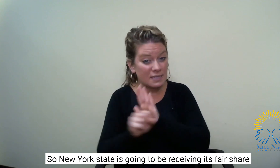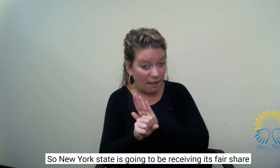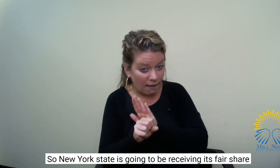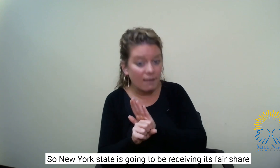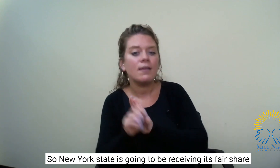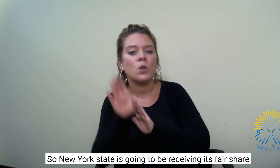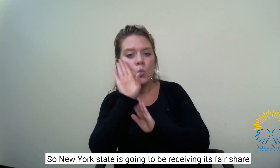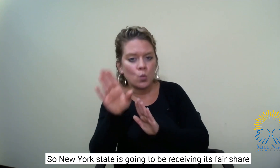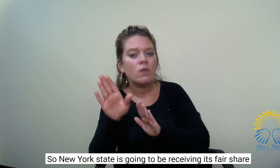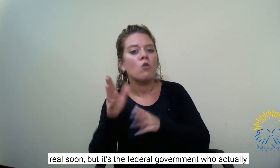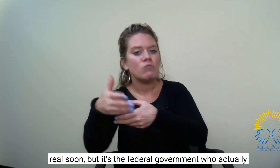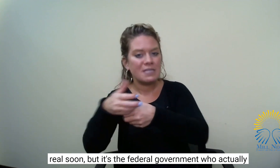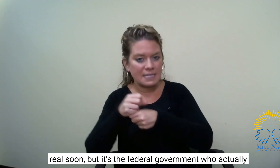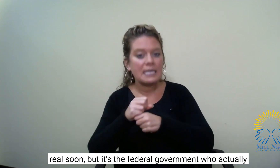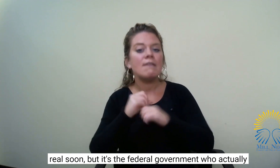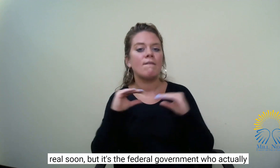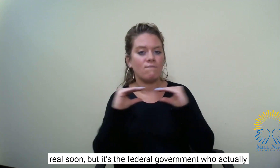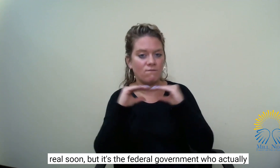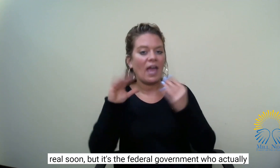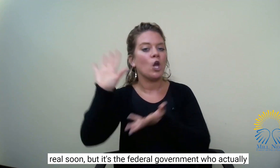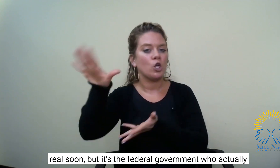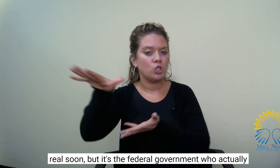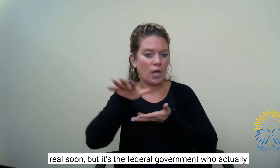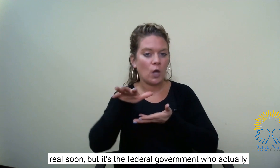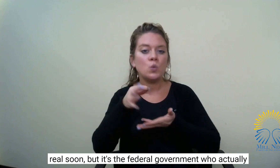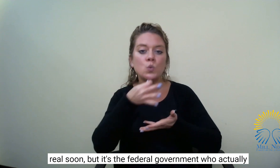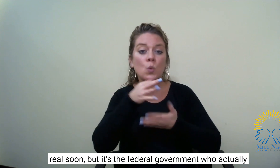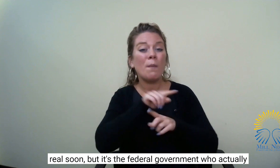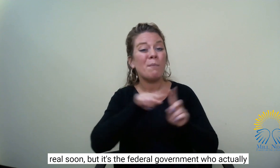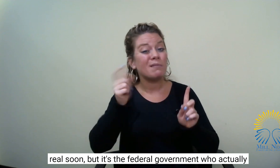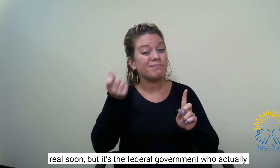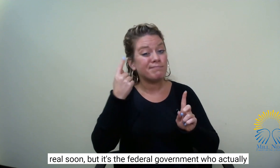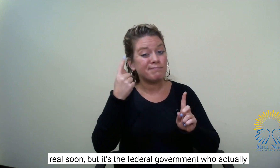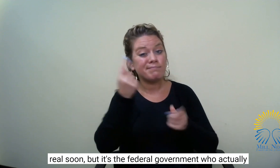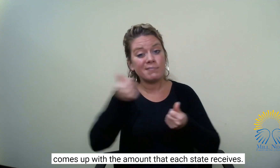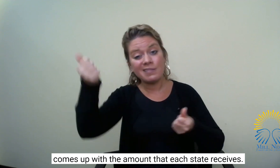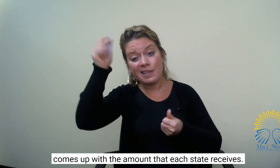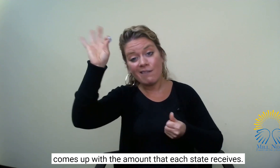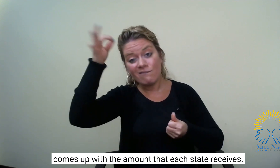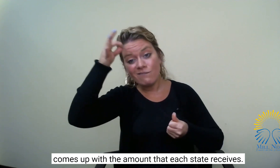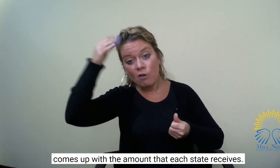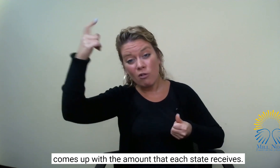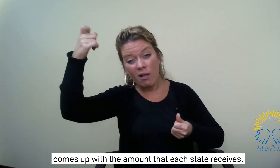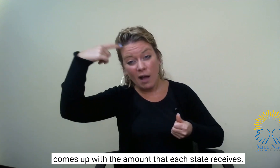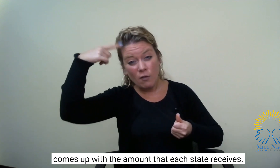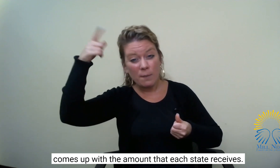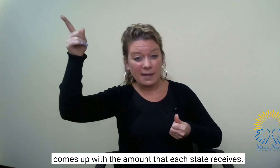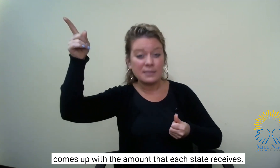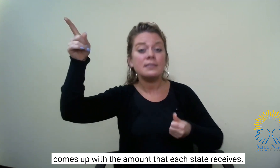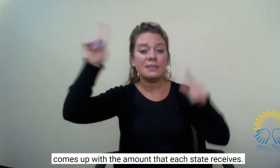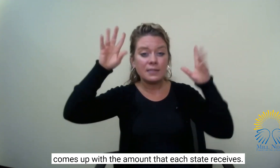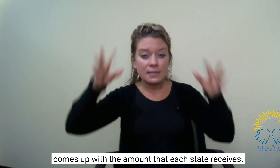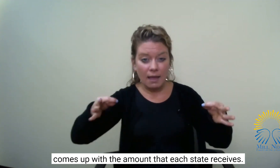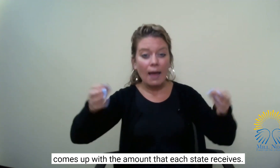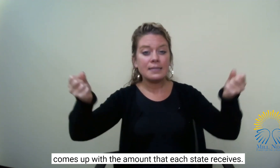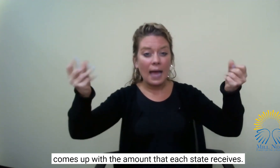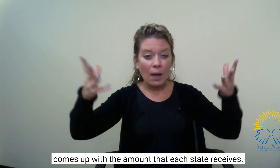fair share real soon, but it's the federal government who actually comes up with the amount that each state